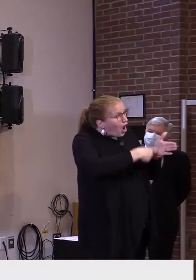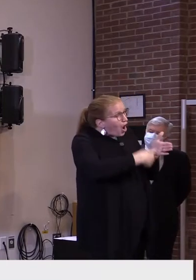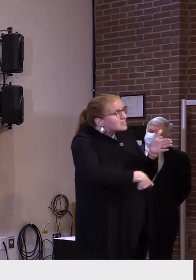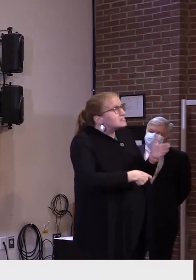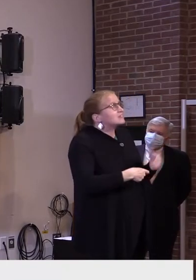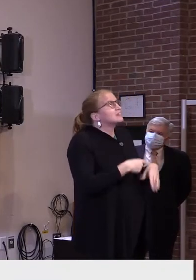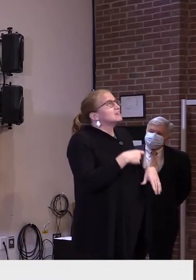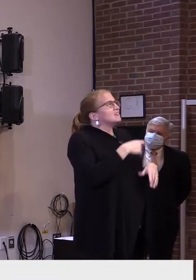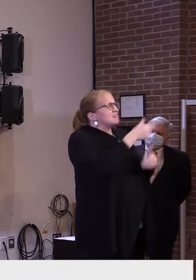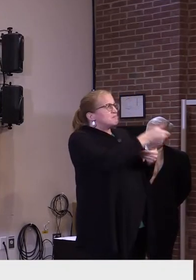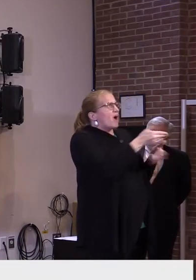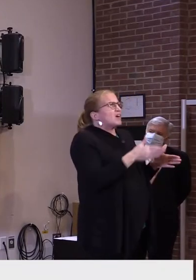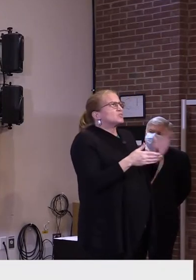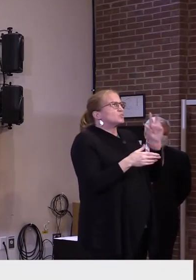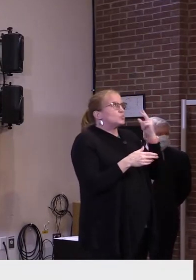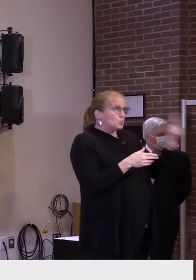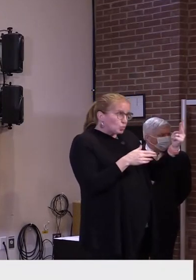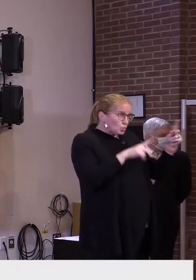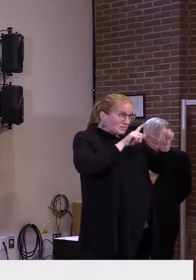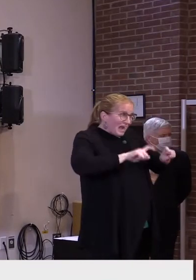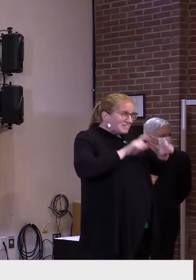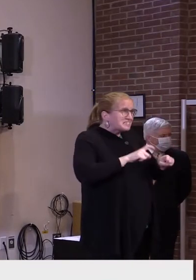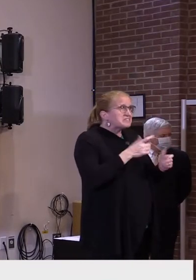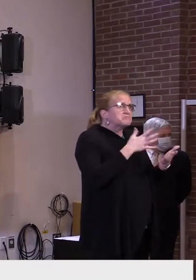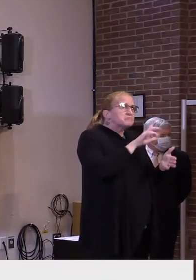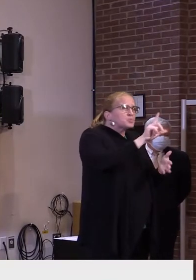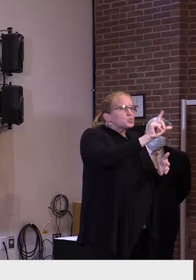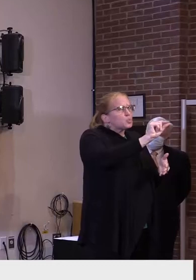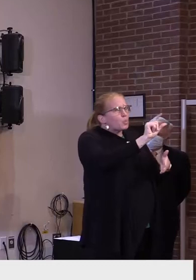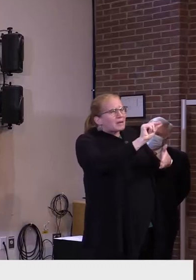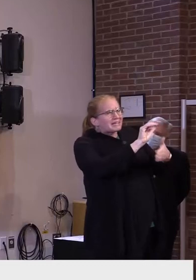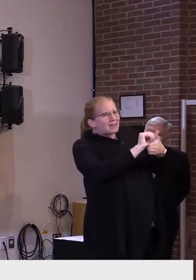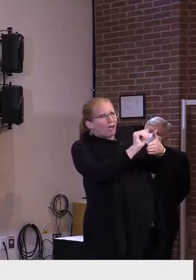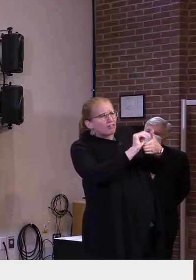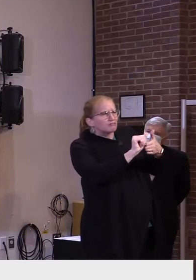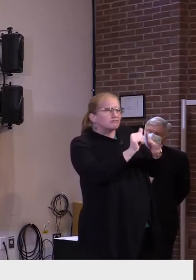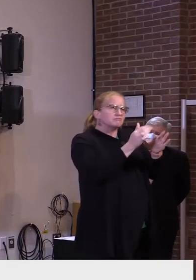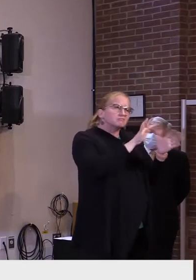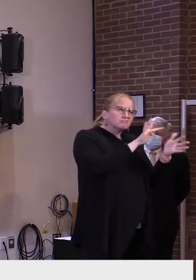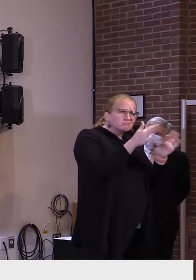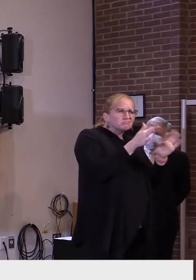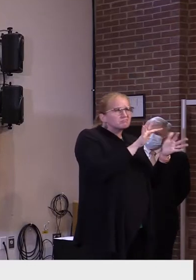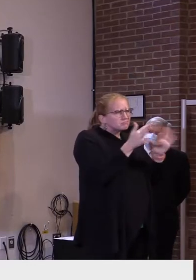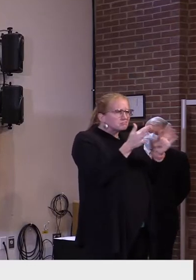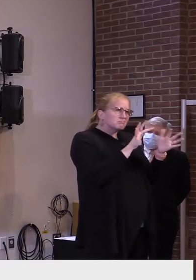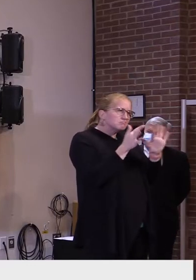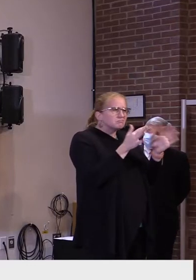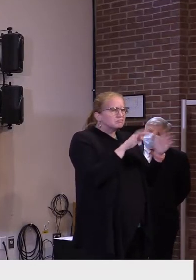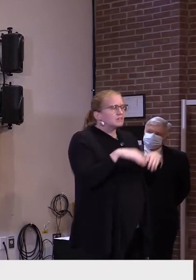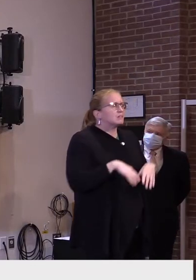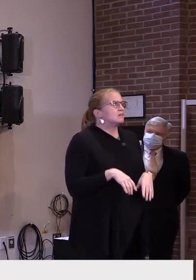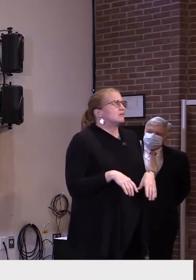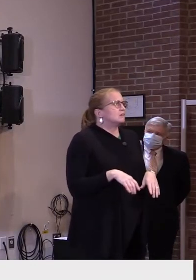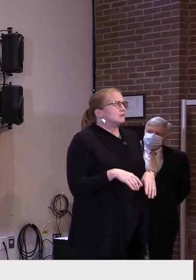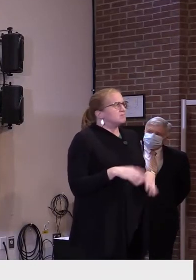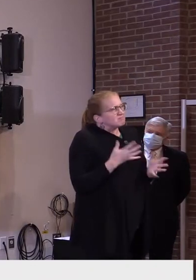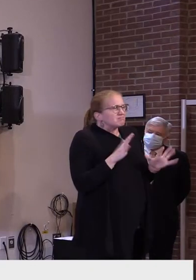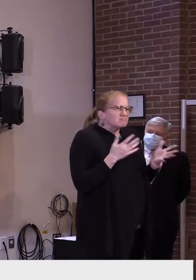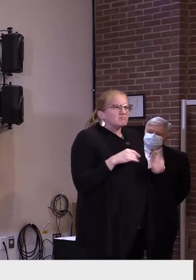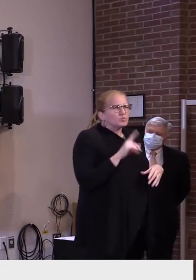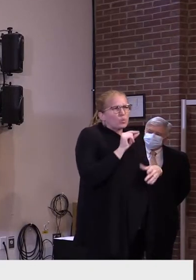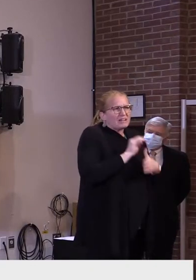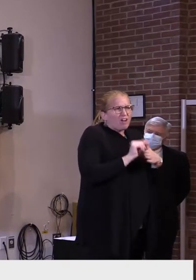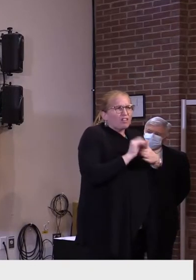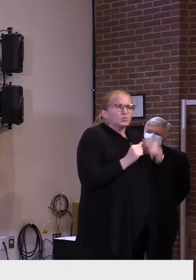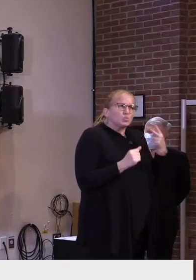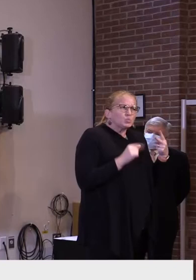two-pack, $20, 20-ish plus or minus dollars, bucks. So again,